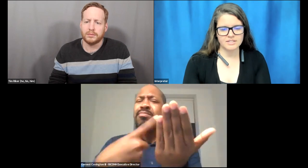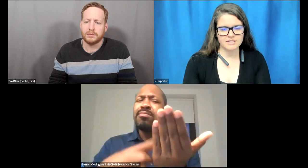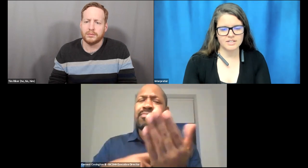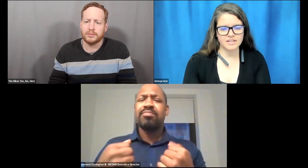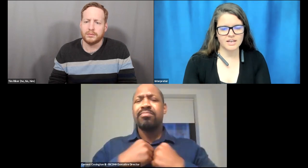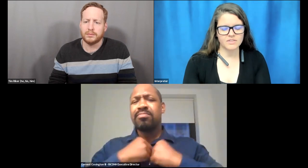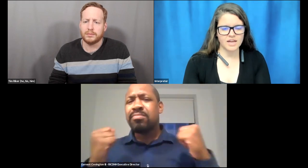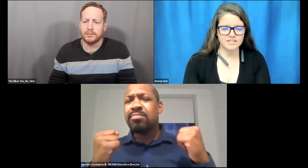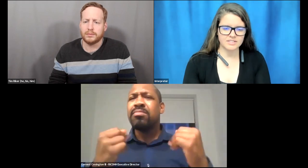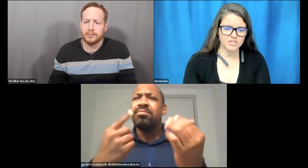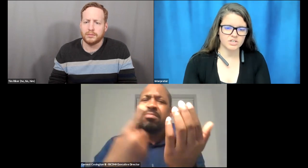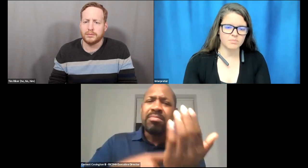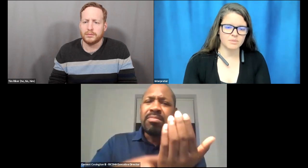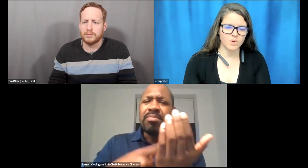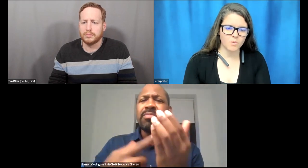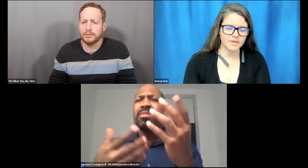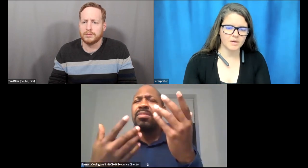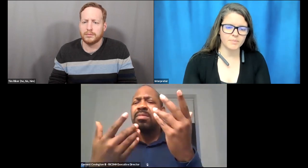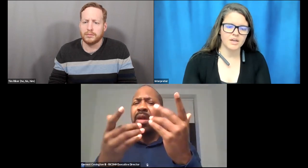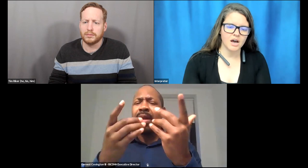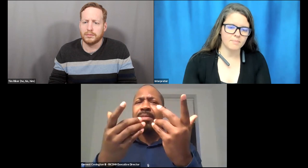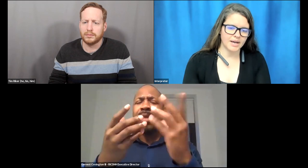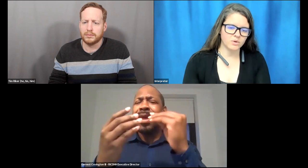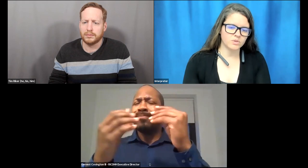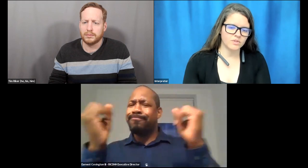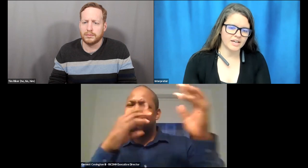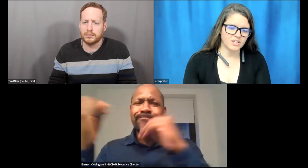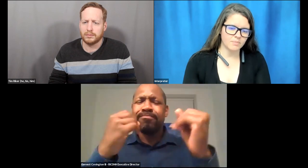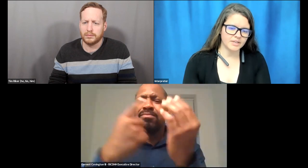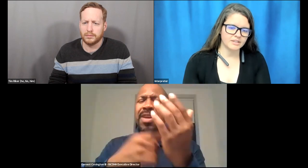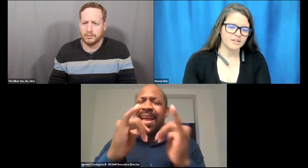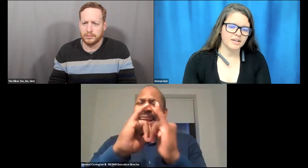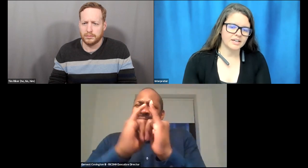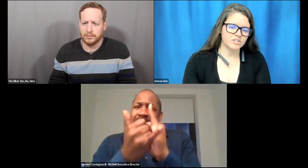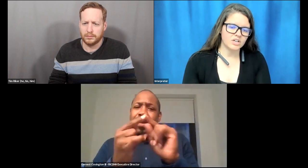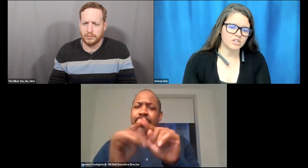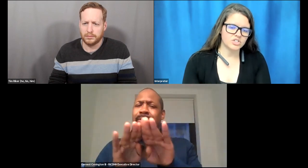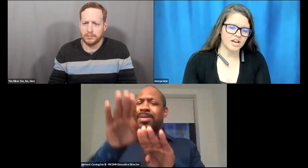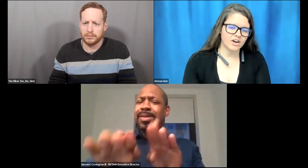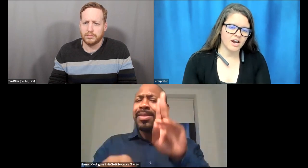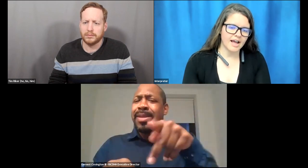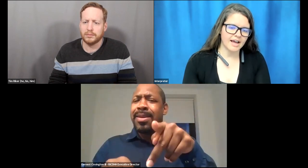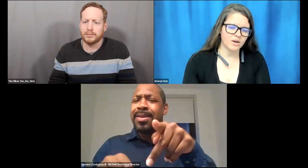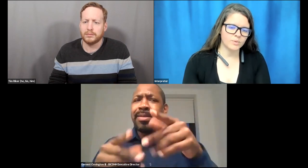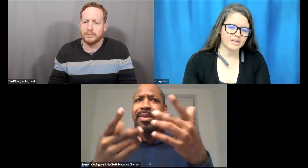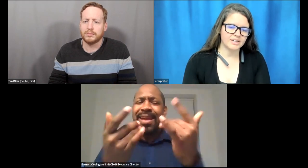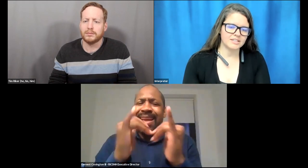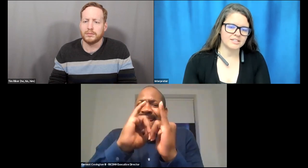and let that discussion and people open up about that topic and share how we can